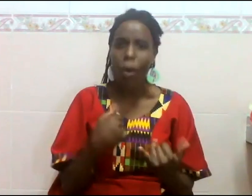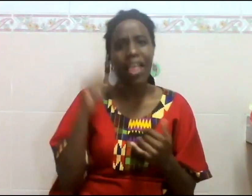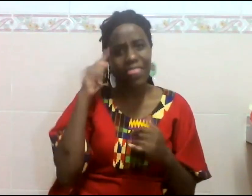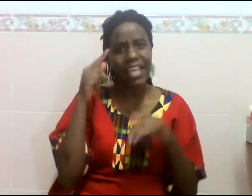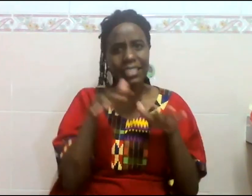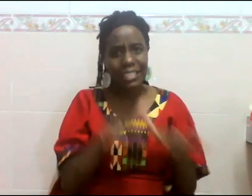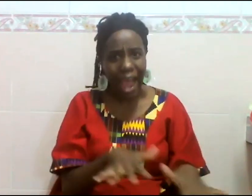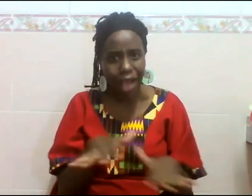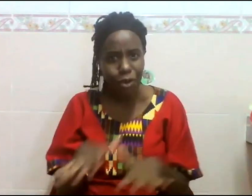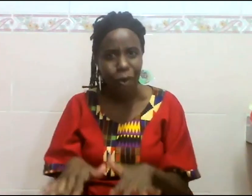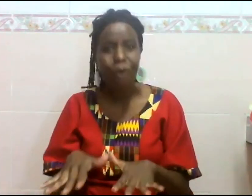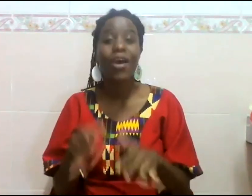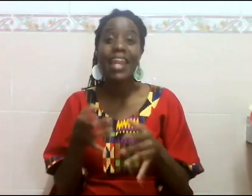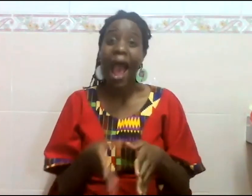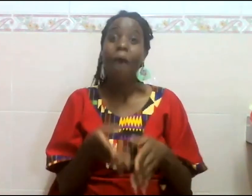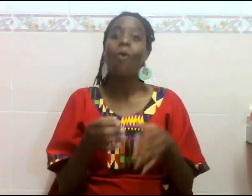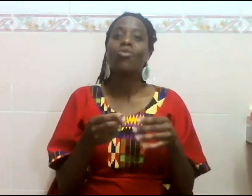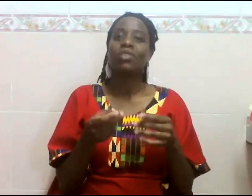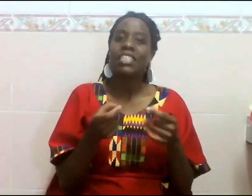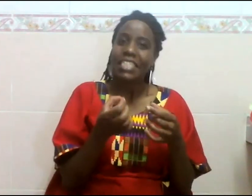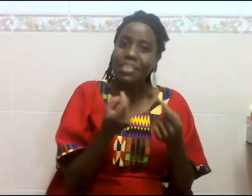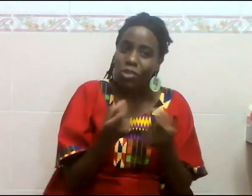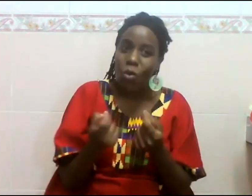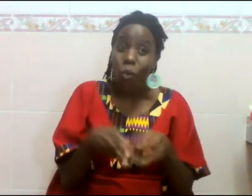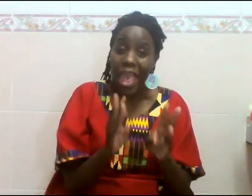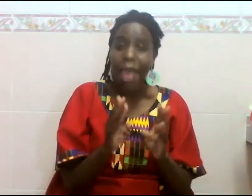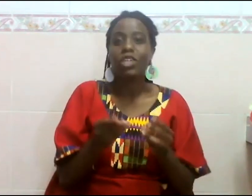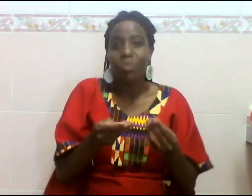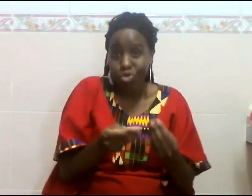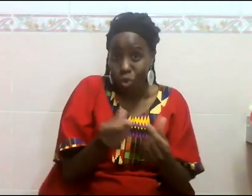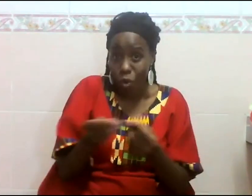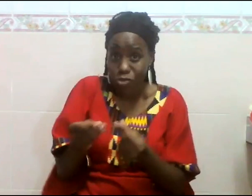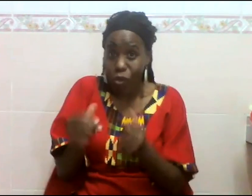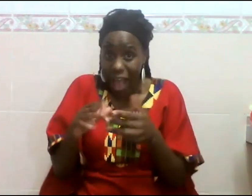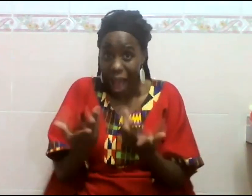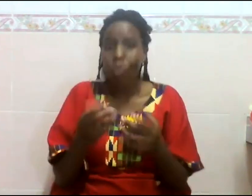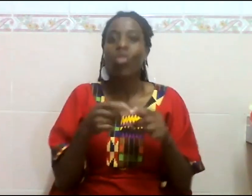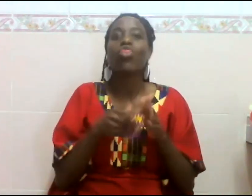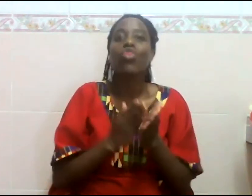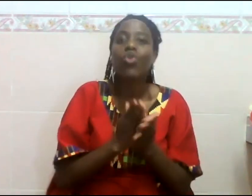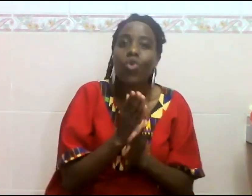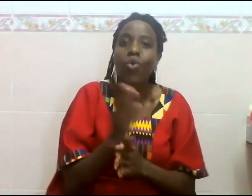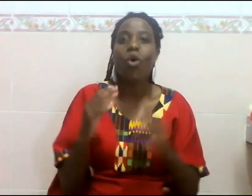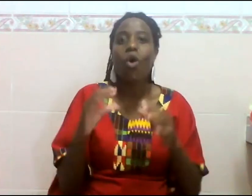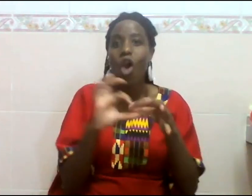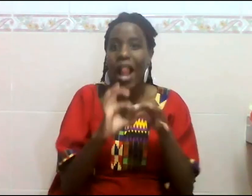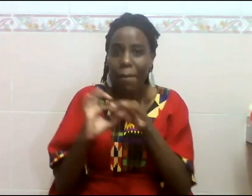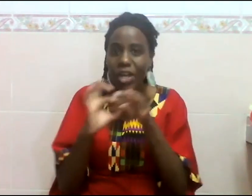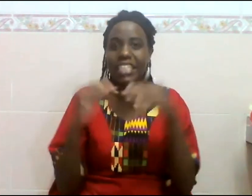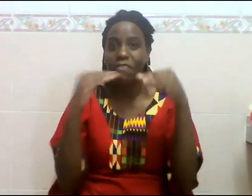in small ways, in collaborative peer review, even in institutions, could be ways in which to address some of these